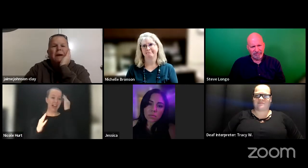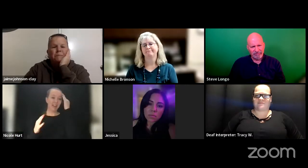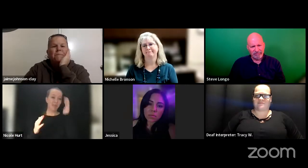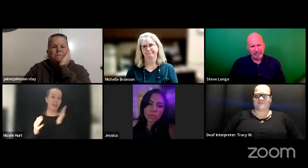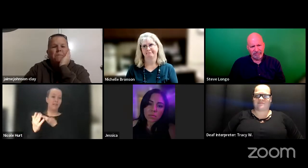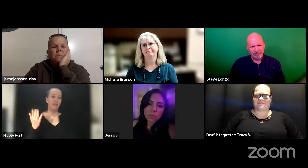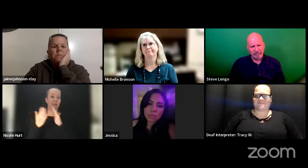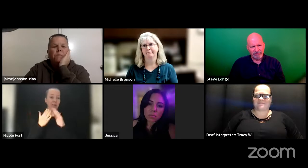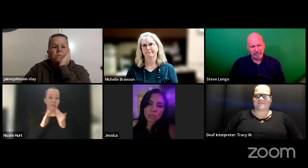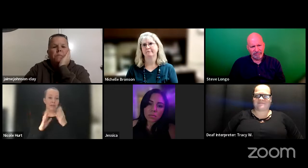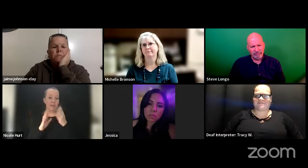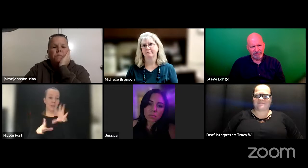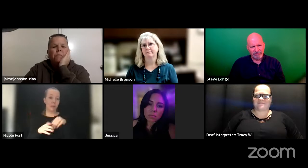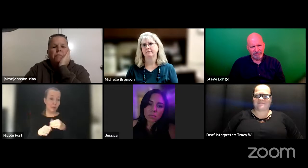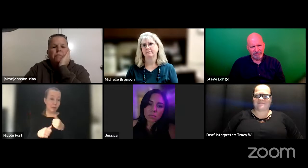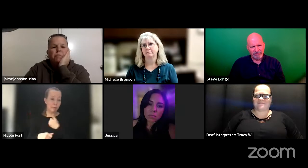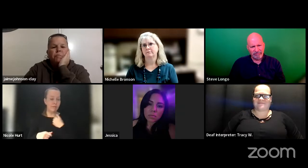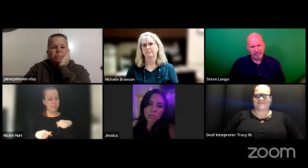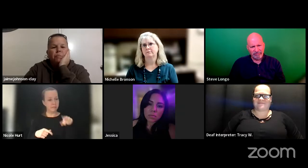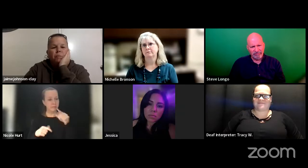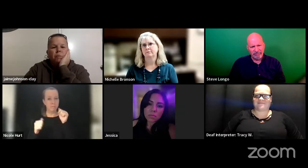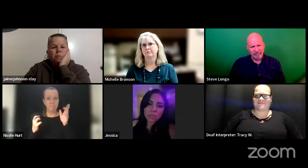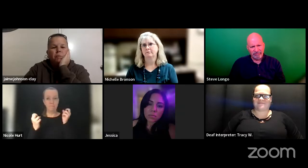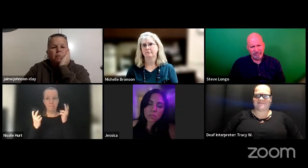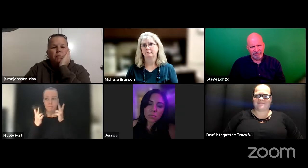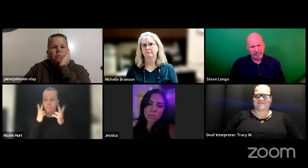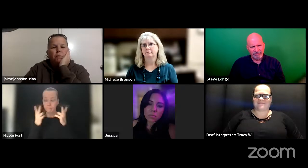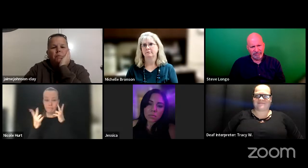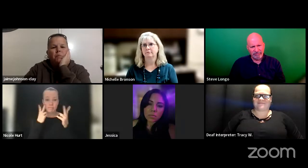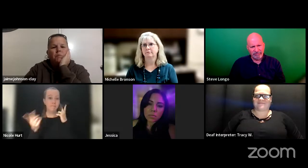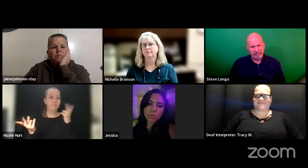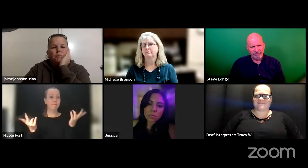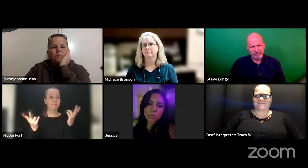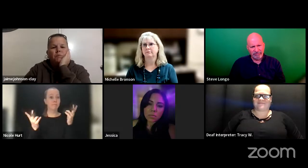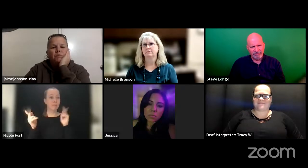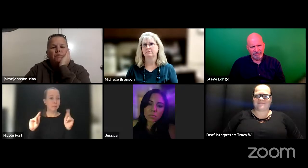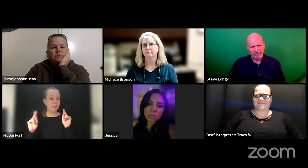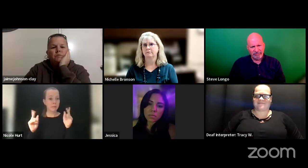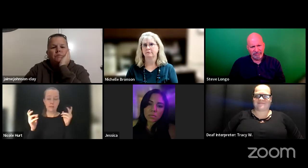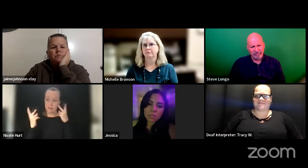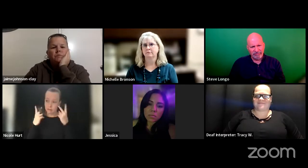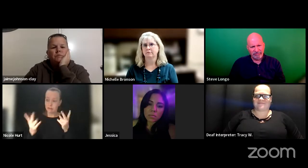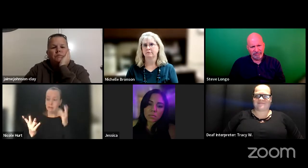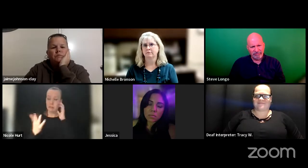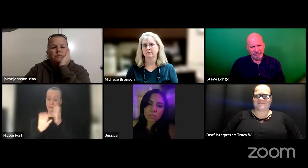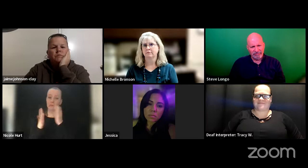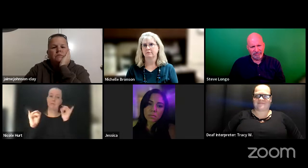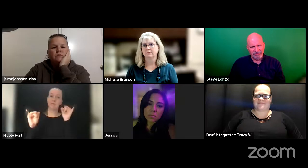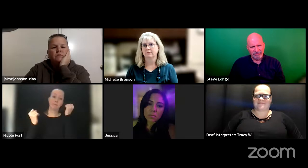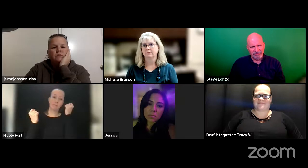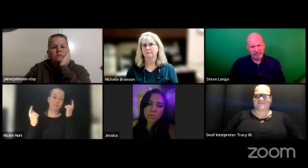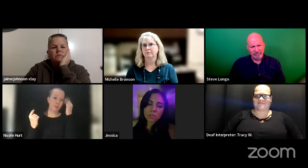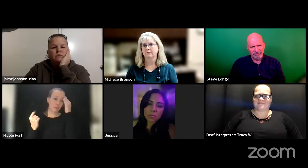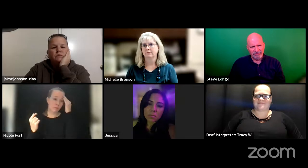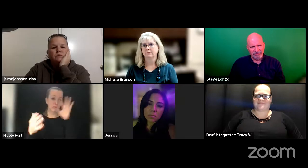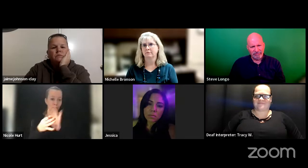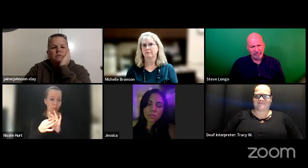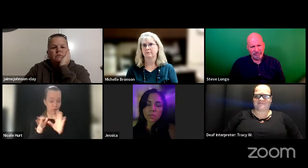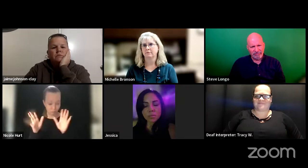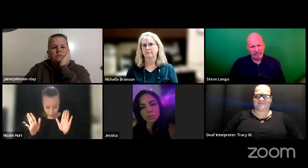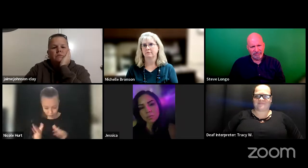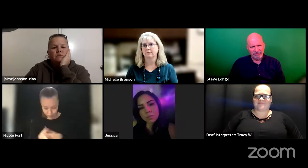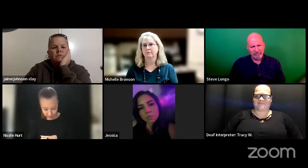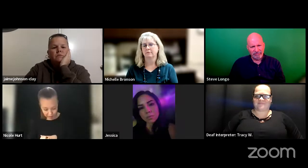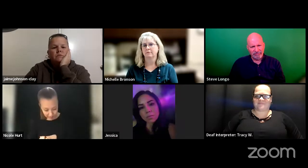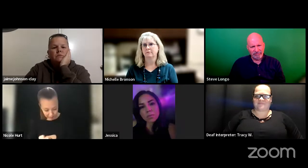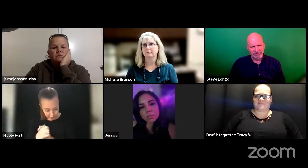connections with the DHHSC board when they see our faces. And I think that's important, to be visible to our